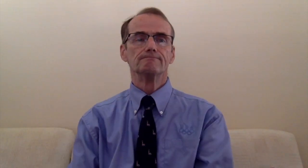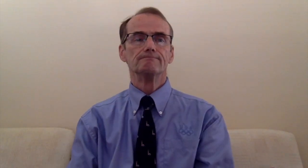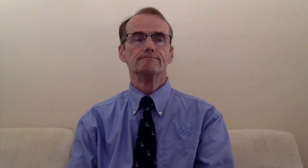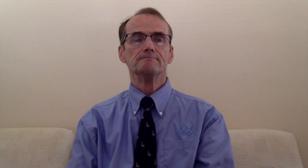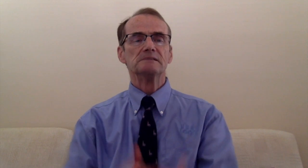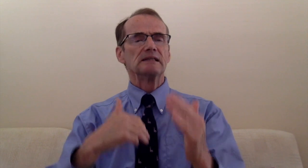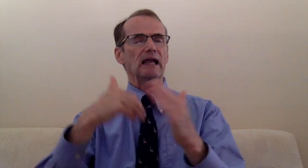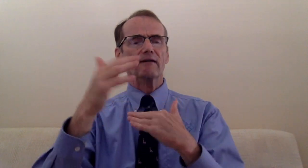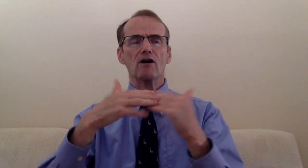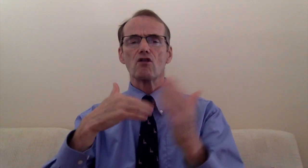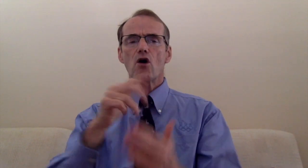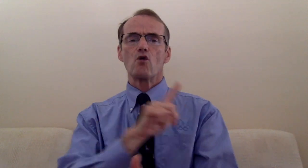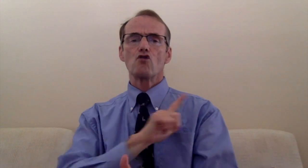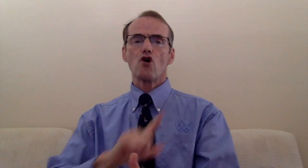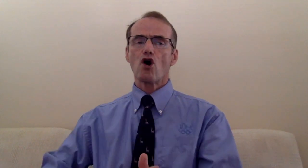of your hands.